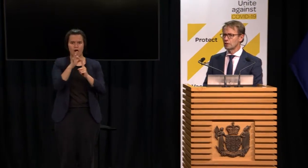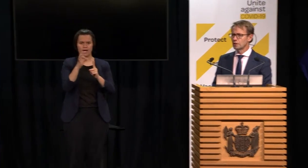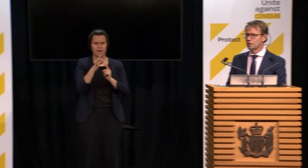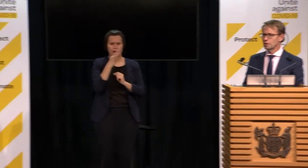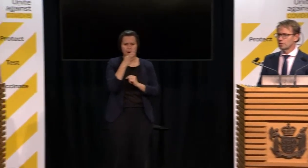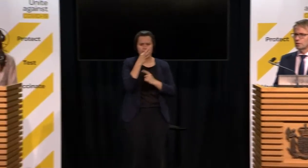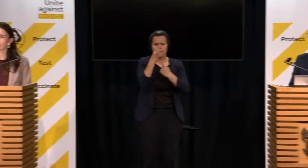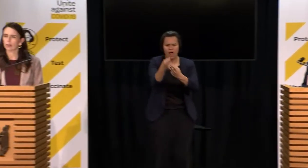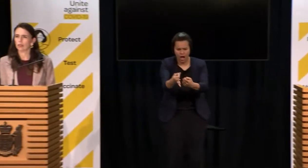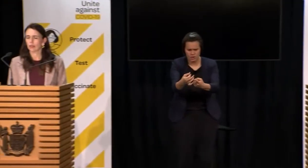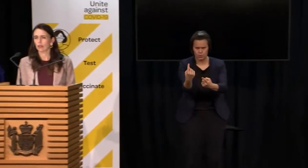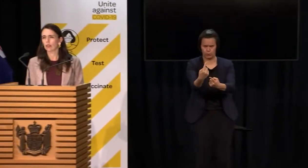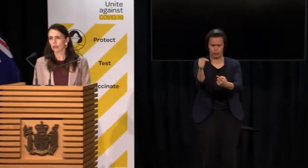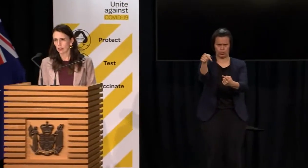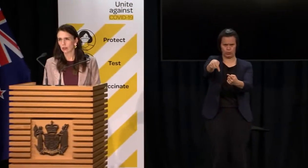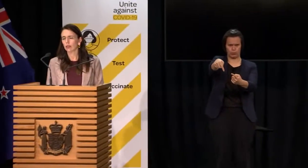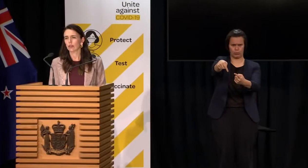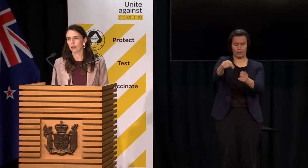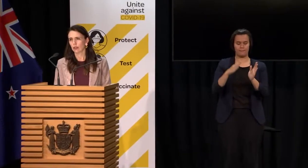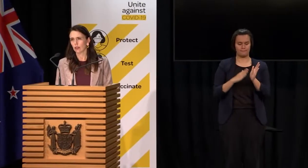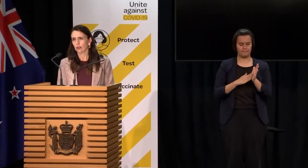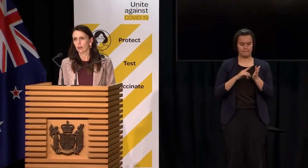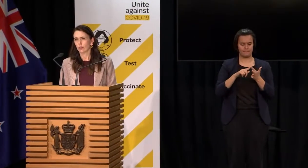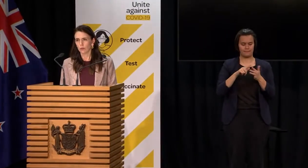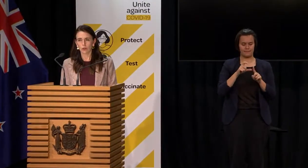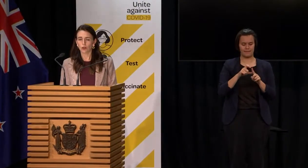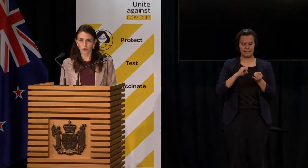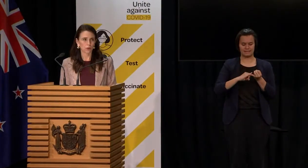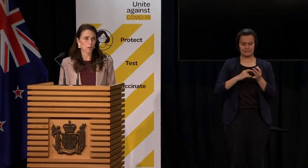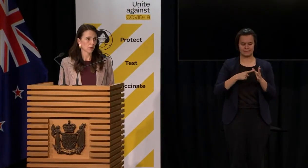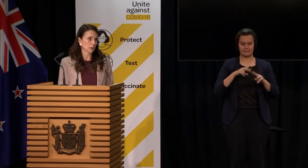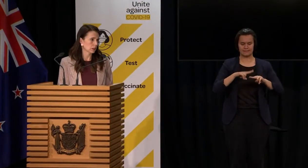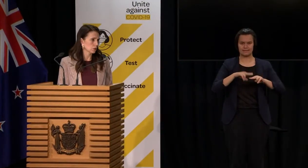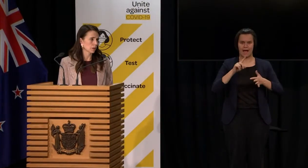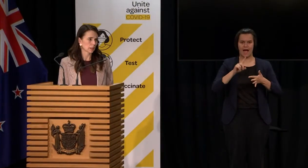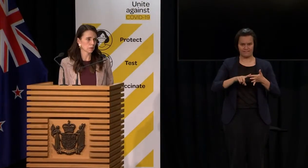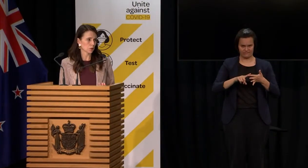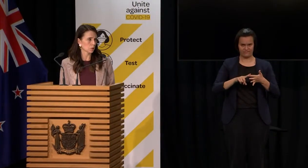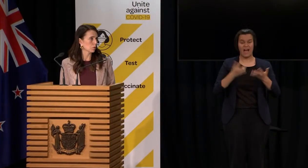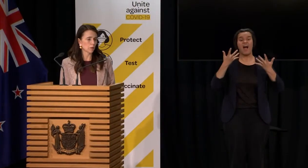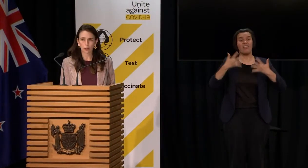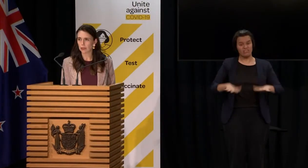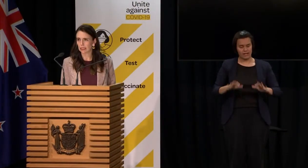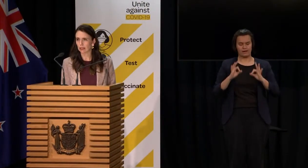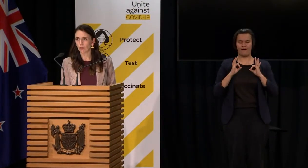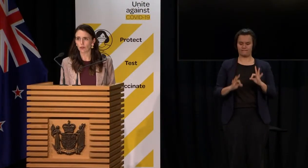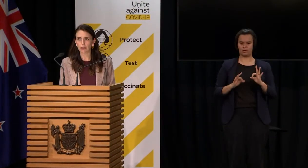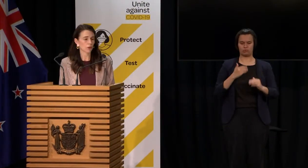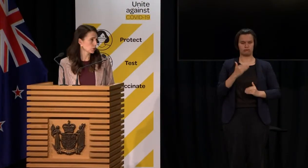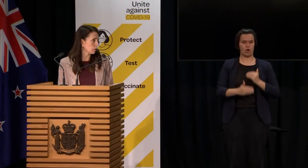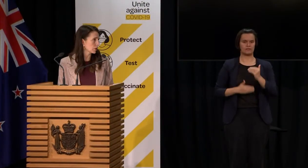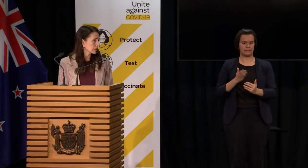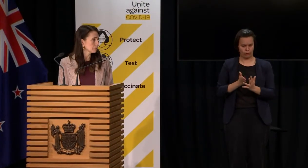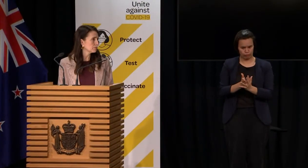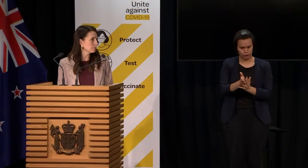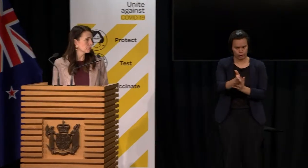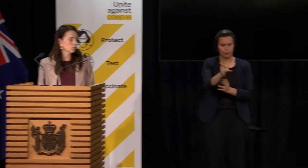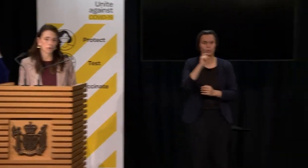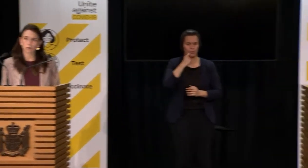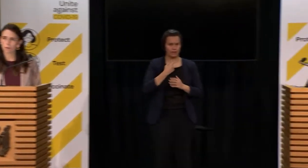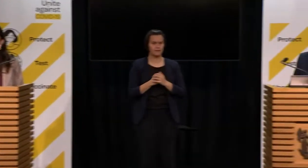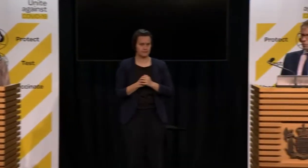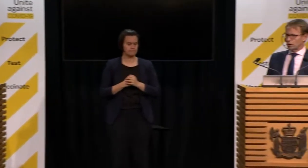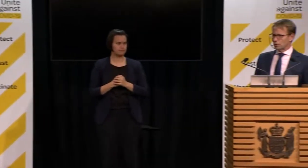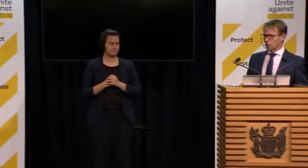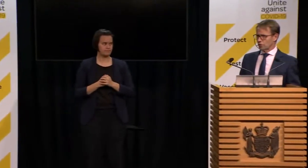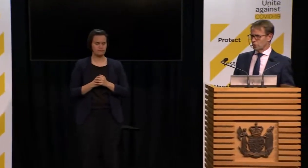that everything's pretty much poised and they'd be wanting to get that approval as quickly as possible. They'll go through our process as quickly as possible, but we always let them run on their own timelines. That's right.